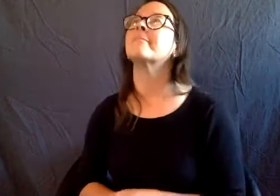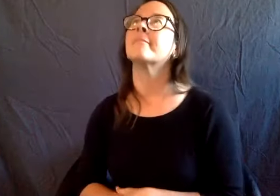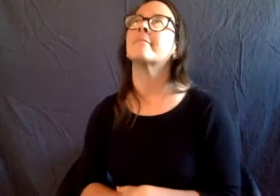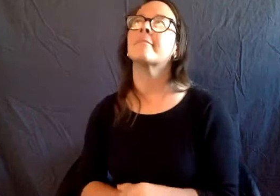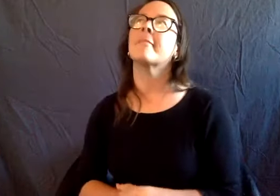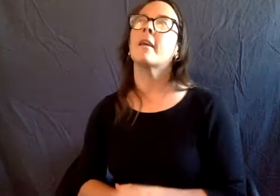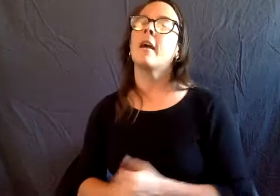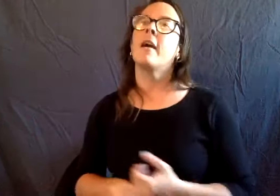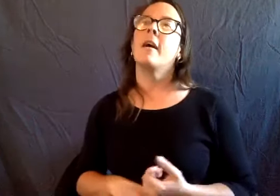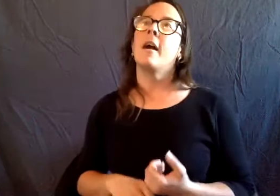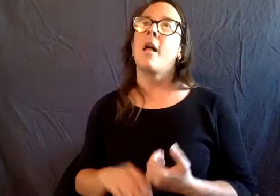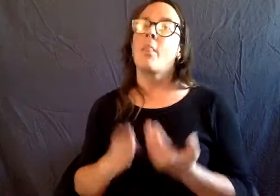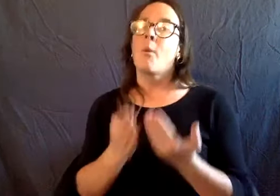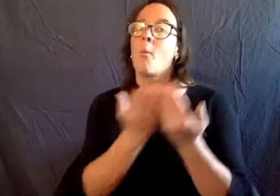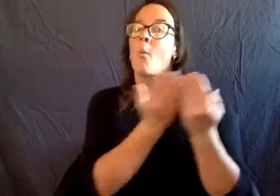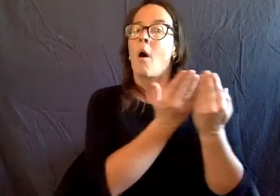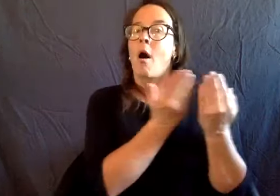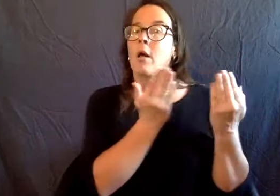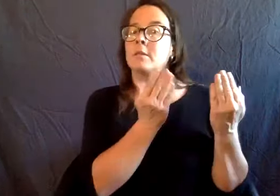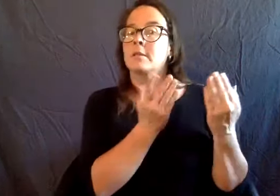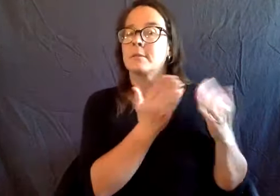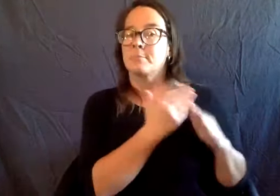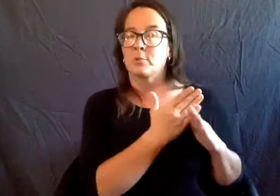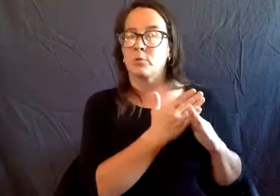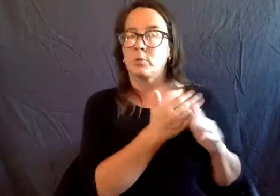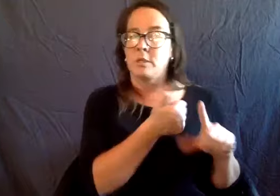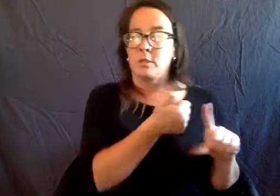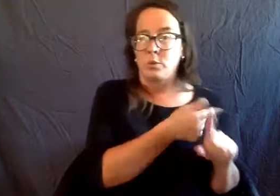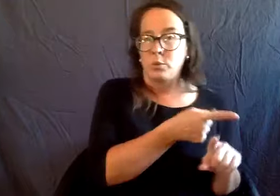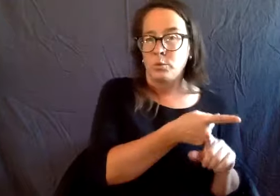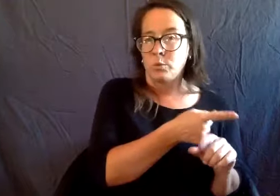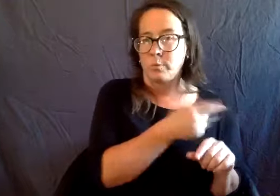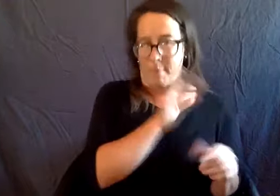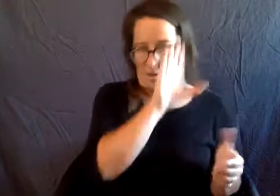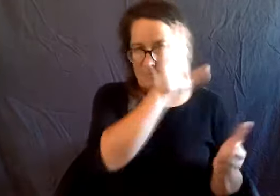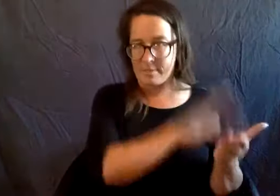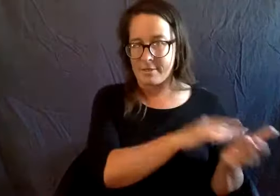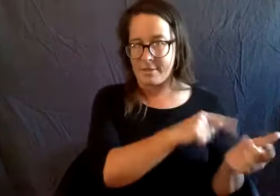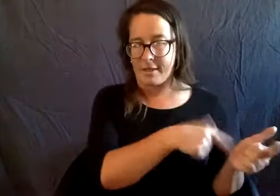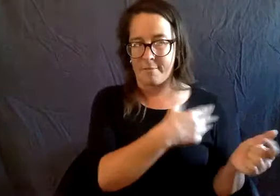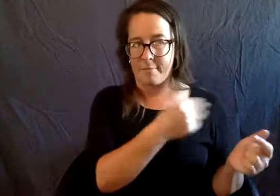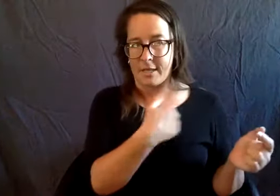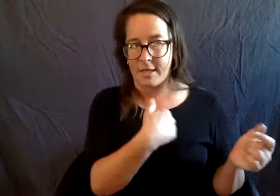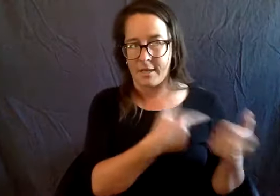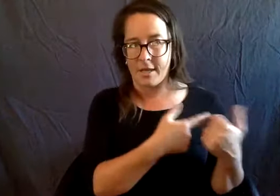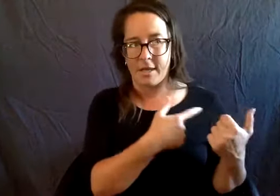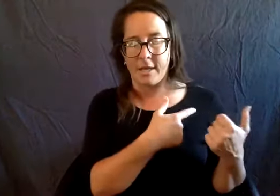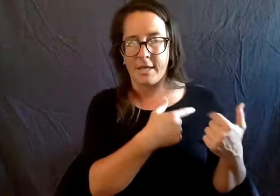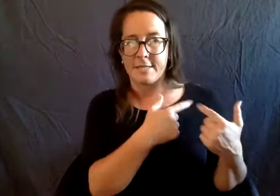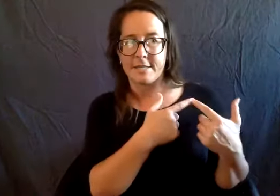me gets thinner and comes down brick by brick. And that's not to say that